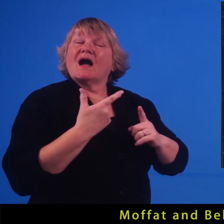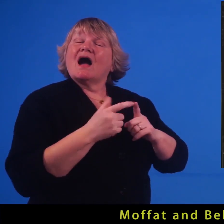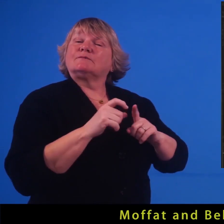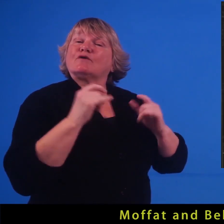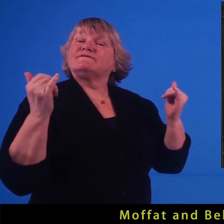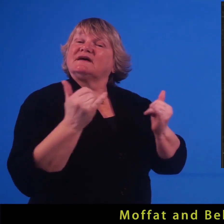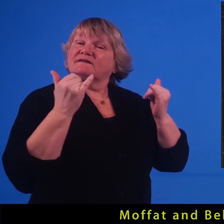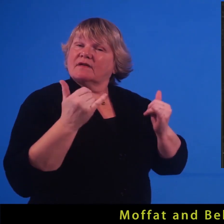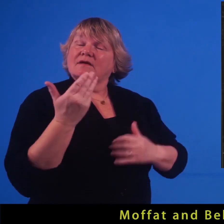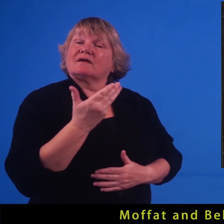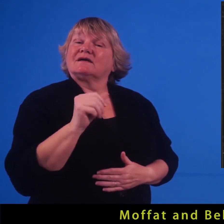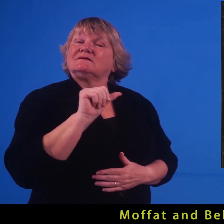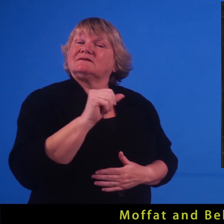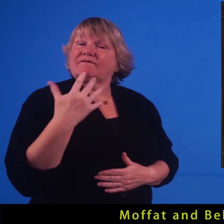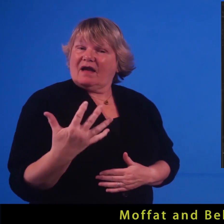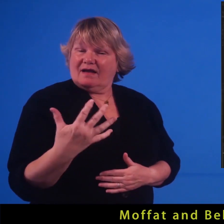1965.